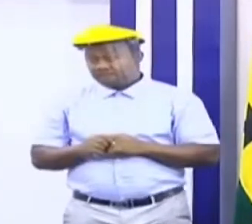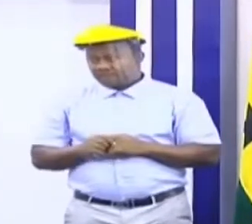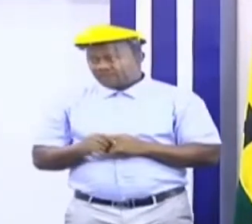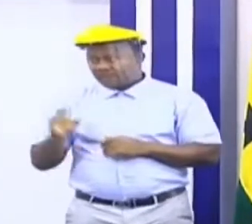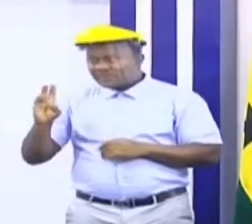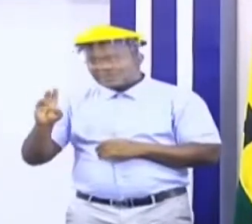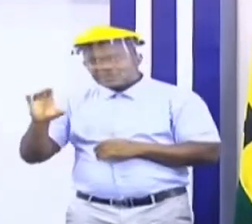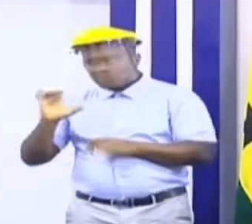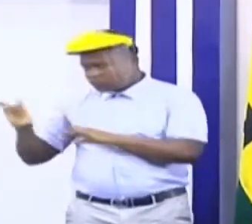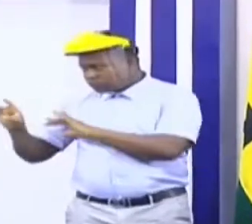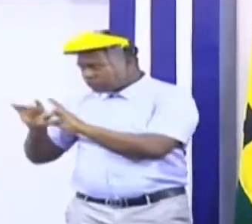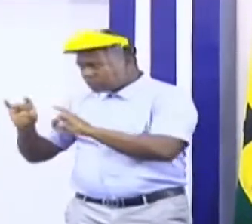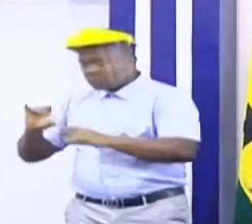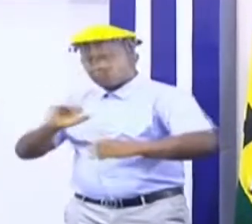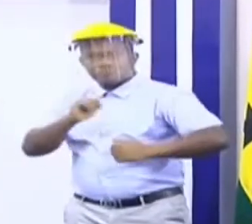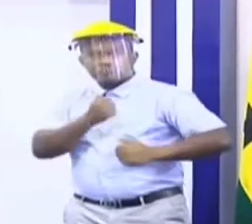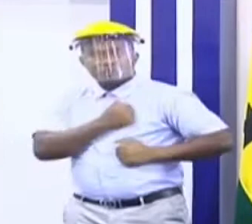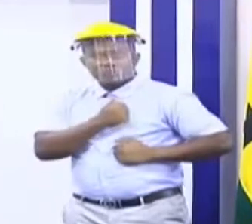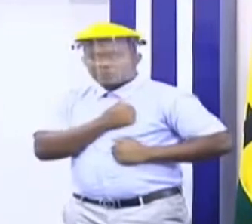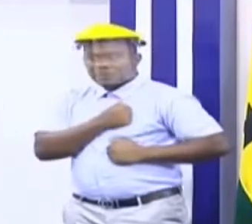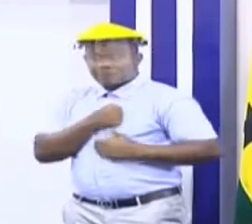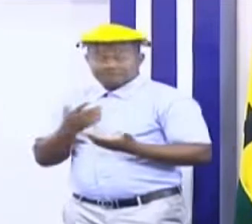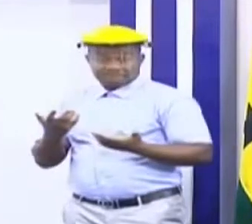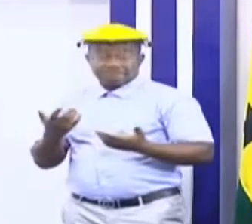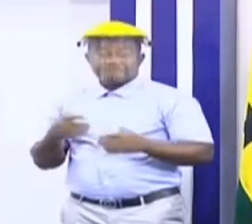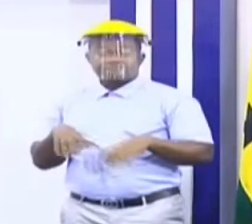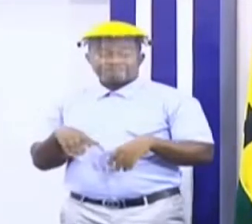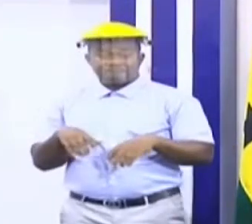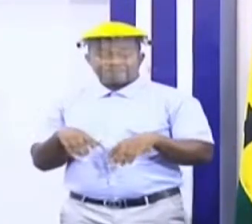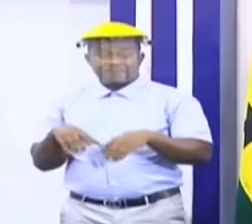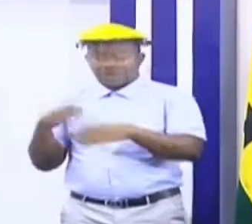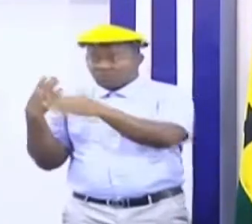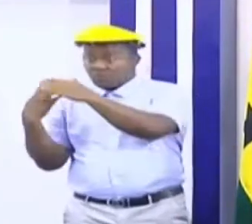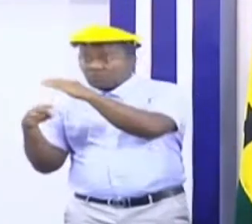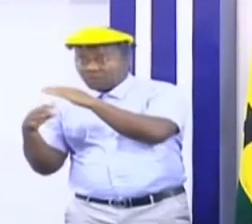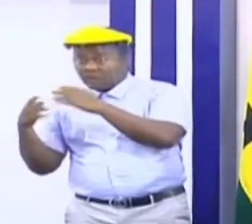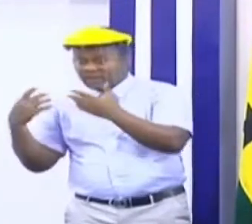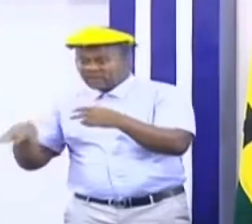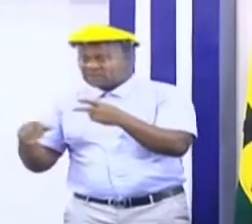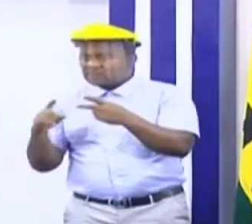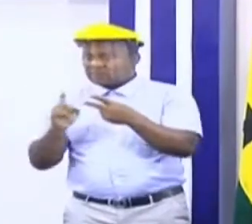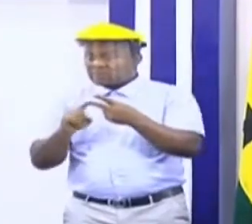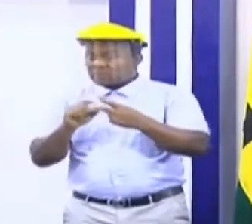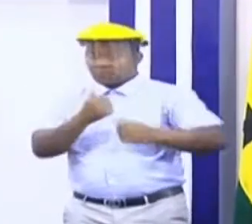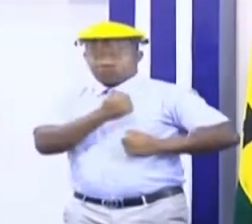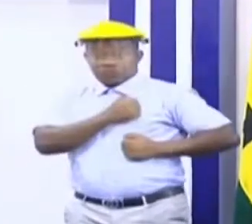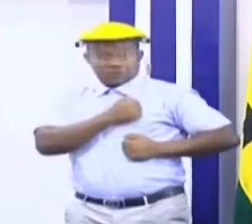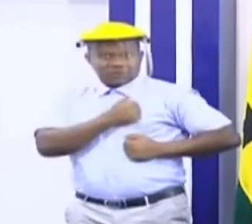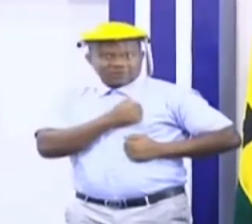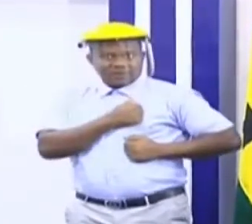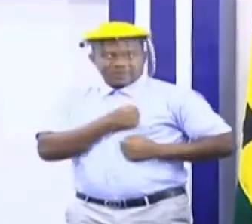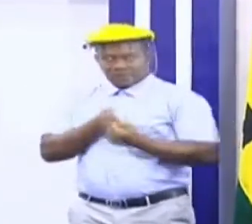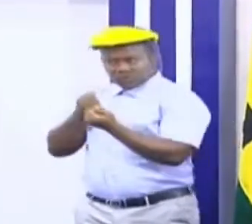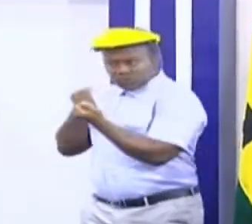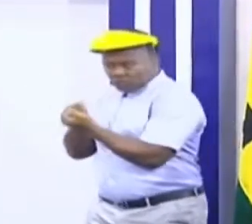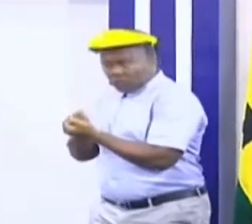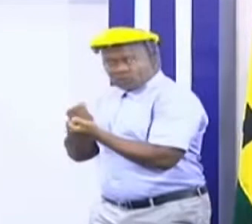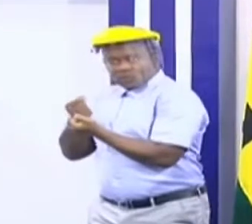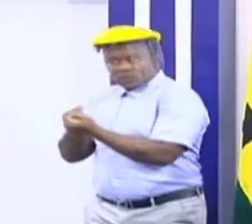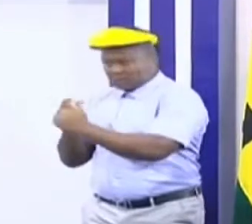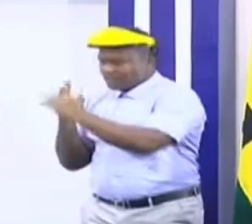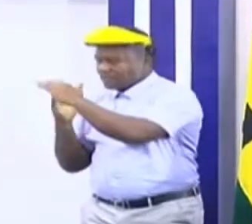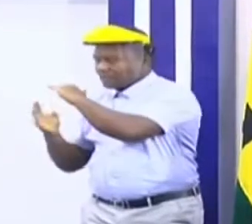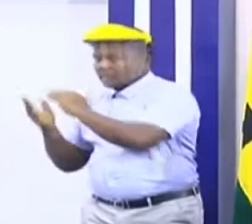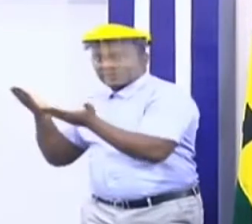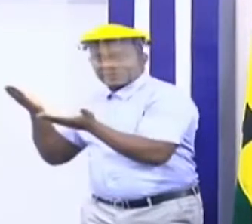their already existing numbers. The Ghana Armed Forces, through Operation Conquered Fist, is supporting that exercise. That is why they are